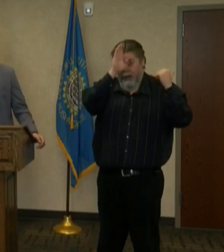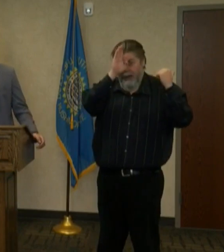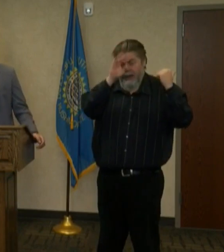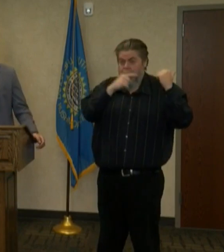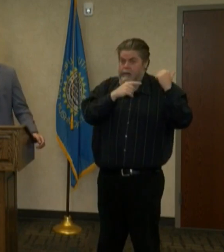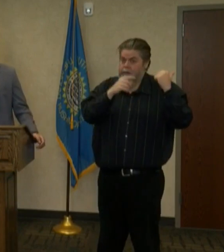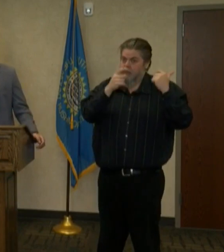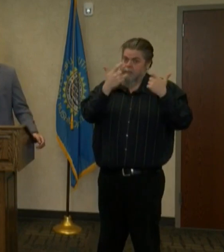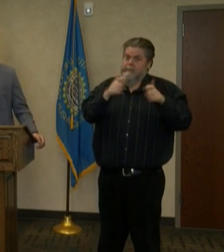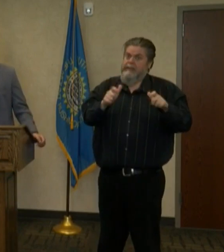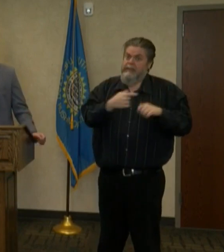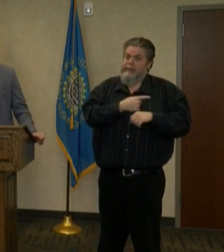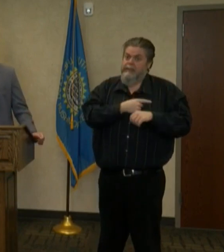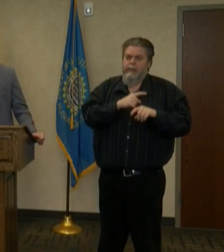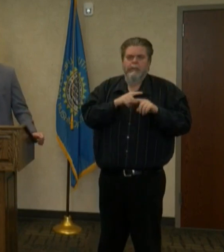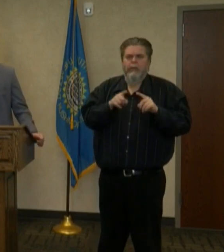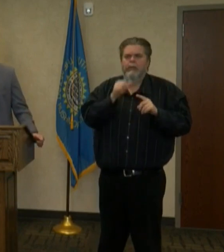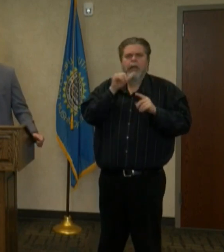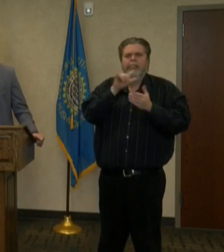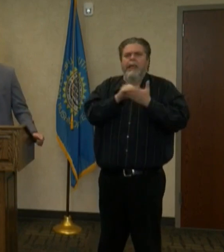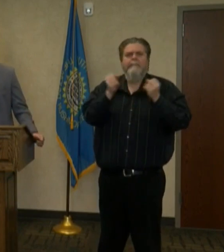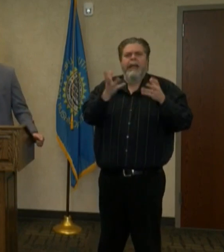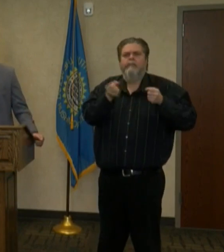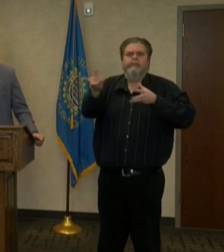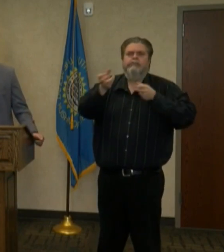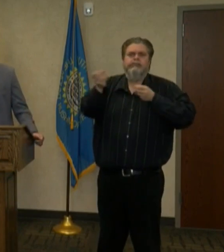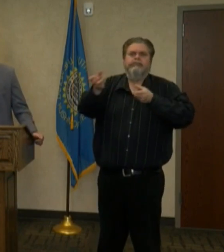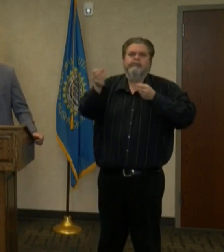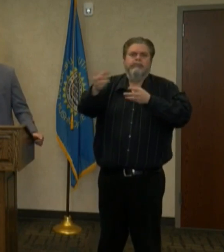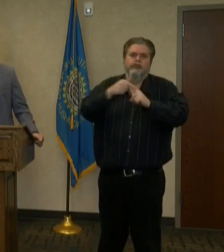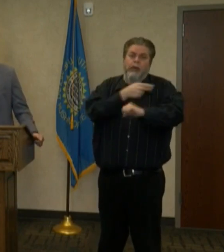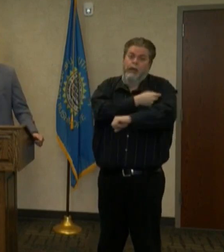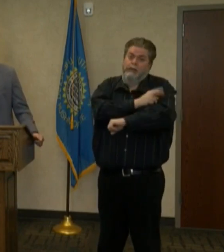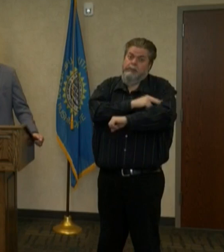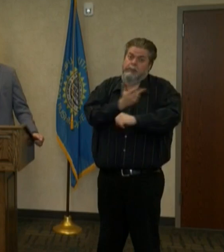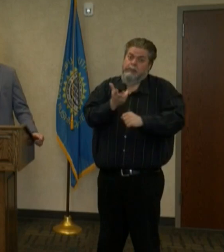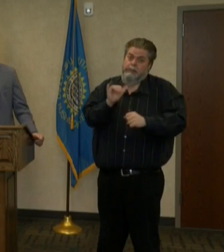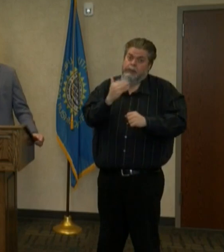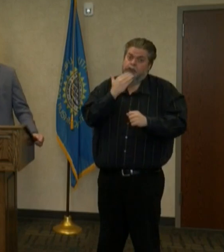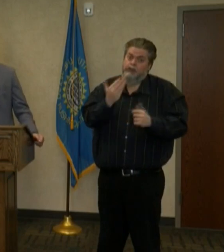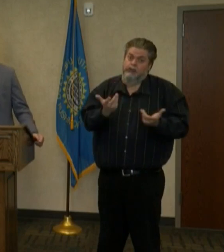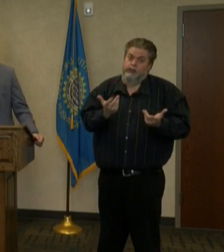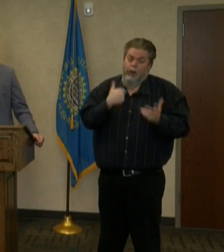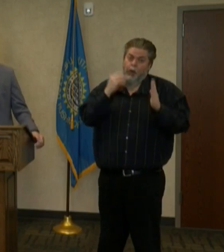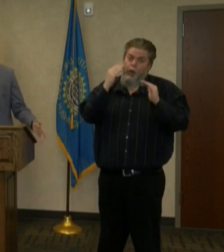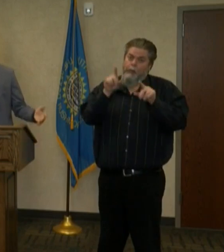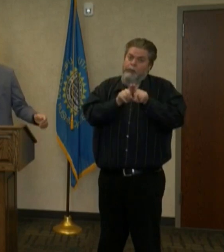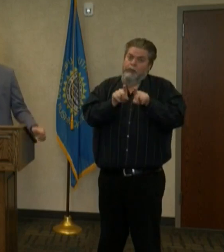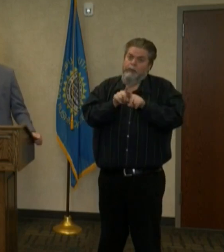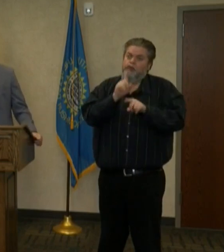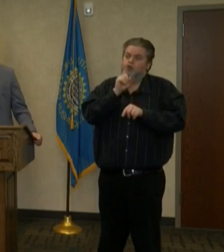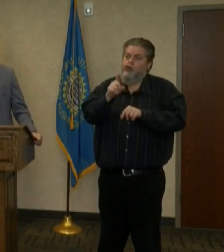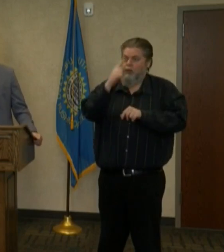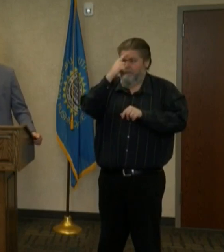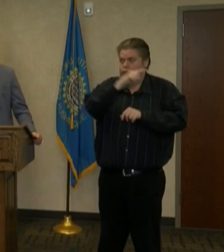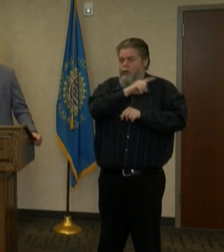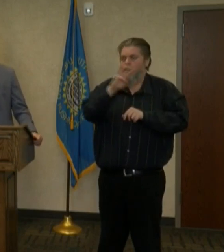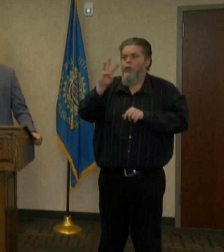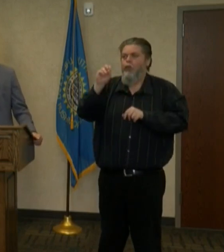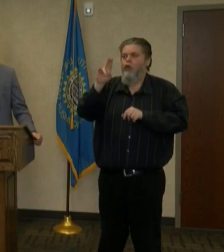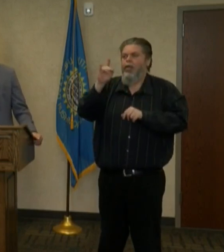healthy population. There's been low hospitalization rates among Smithfield. I'm hoping that same thing holds true for potentially what's happening in